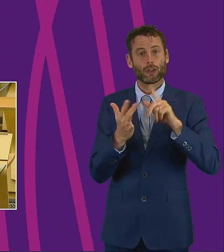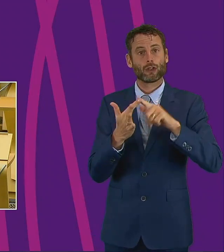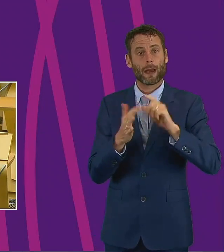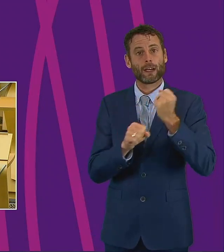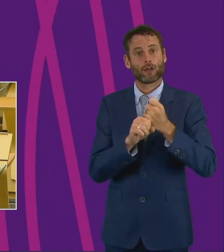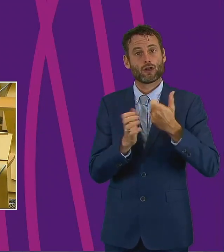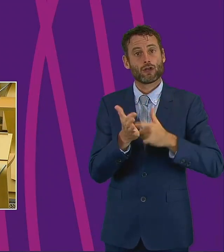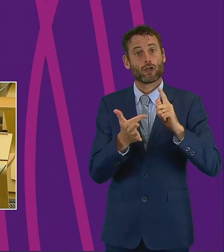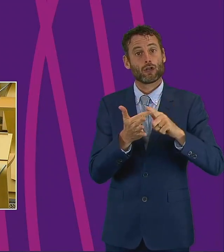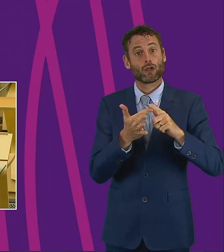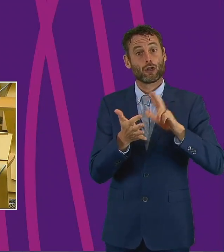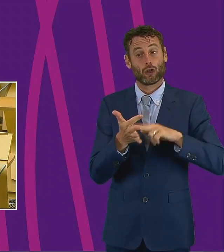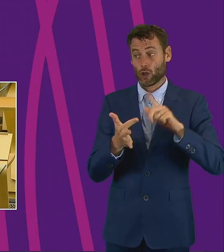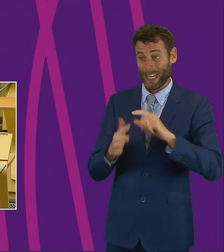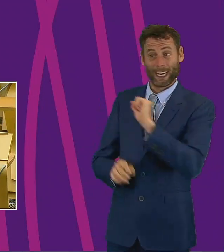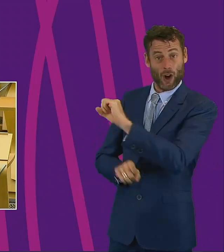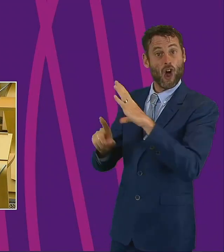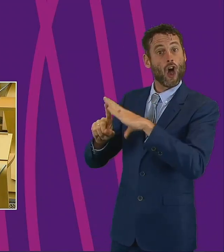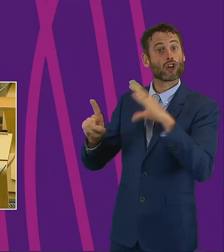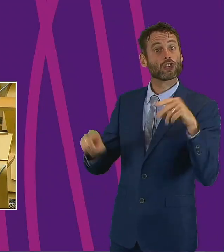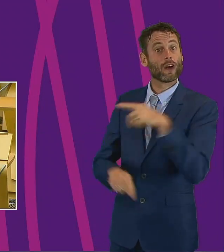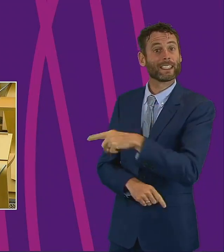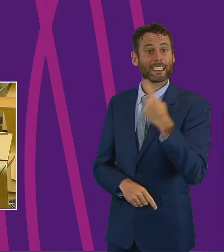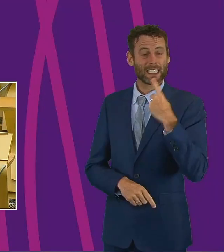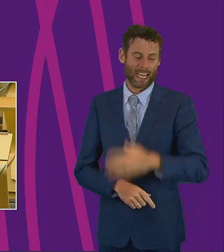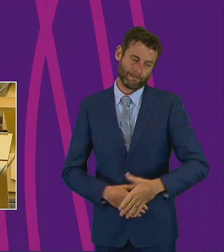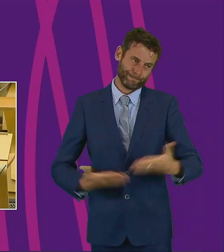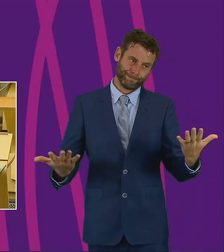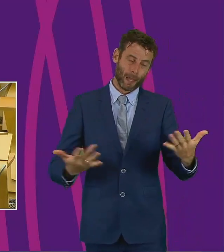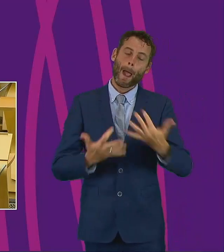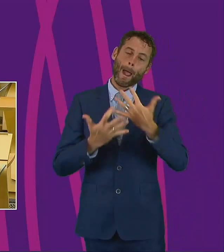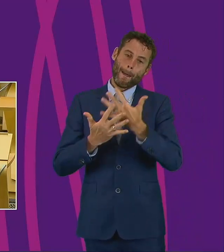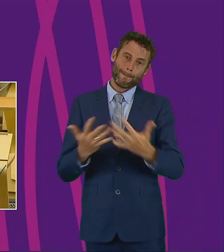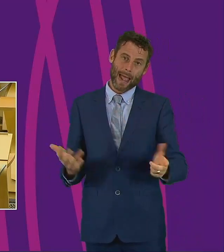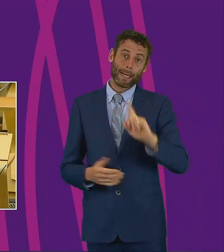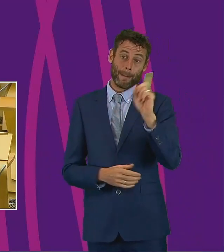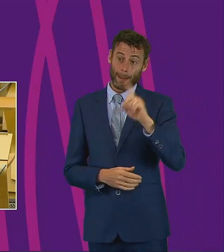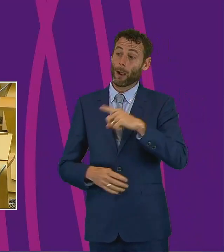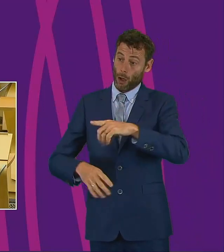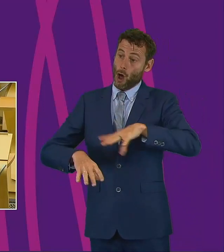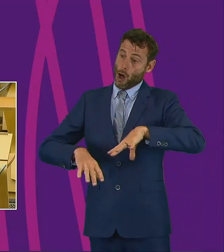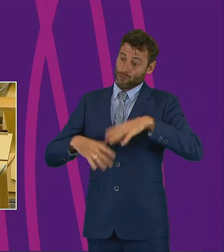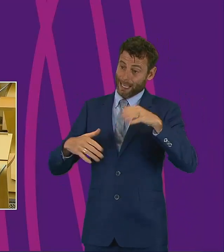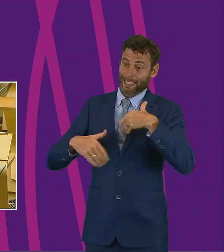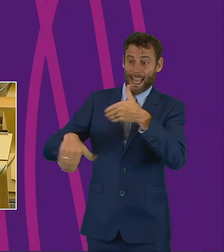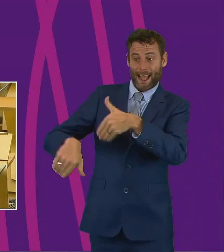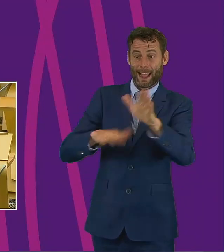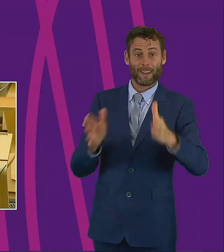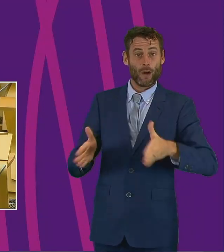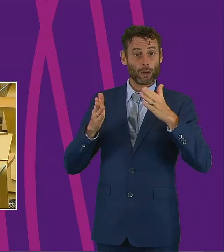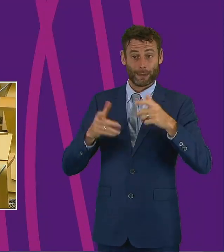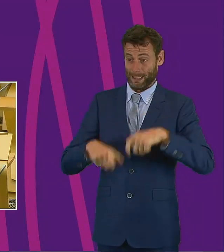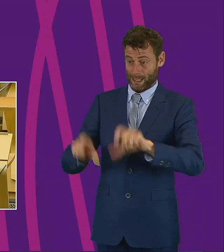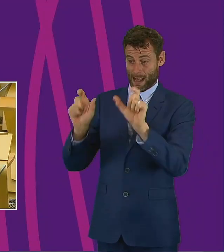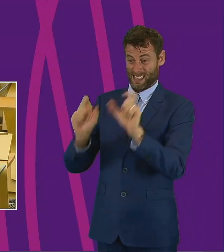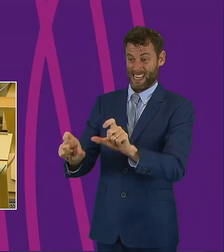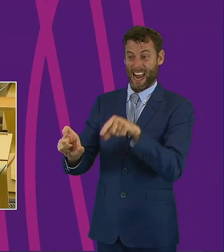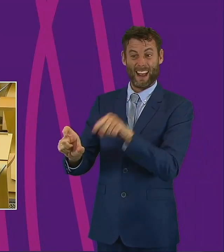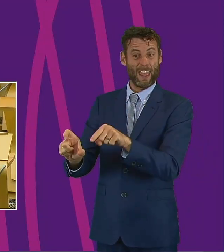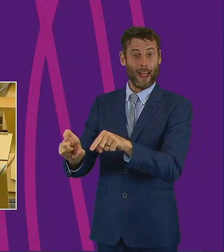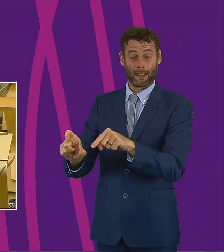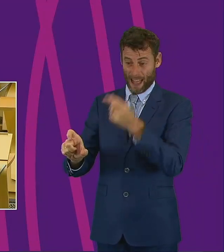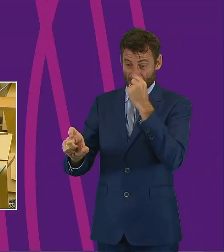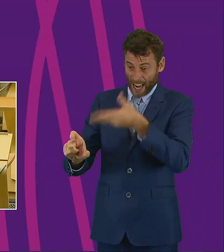Conservatives said evidence suggests that many people who are ready to leave hospital are still stuck in hospital